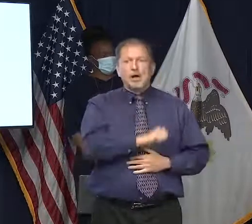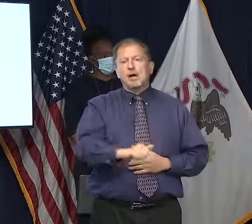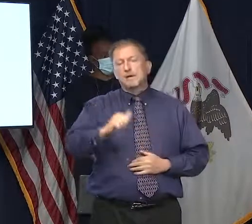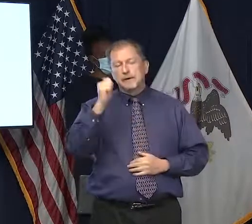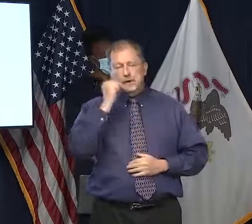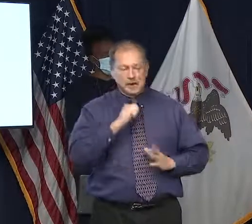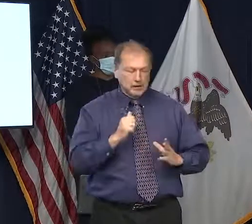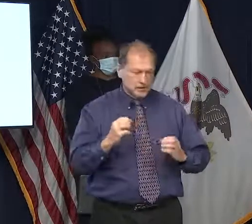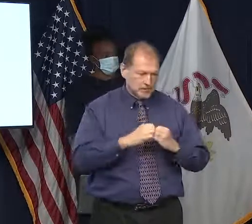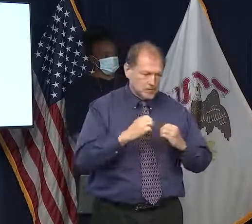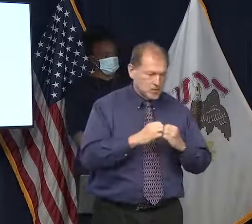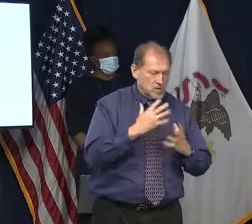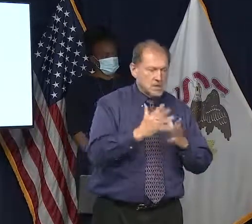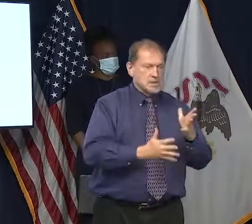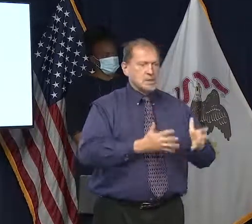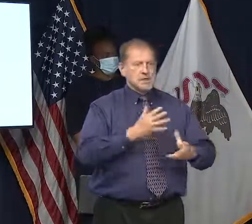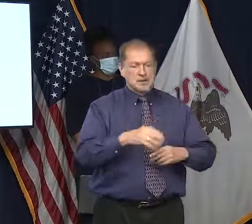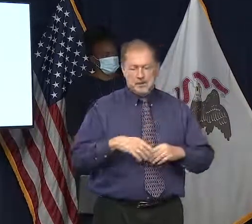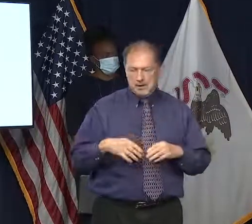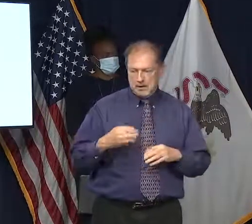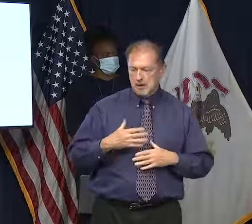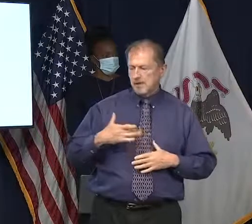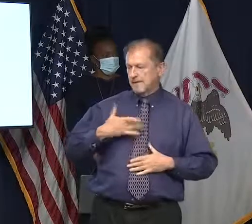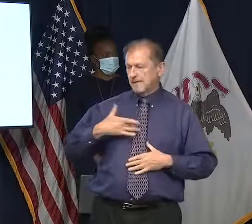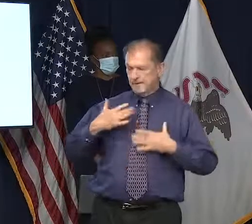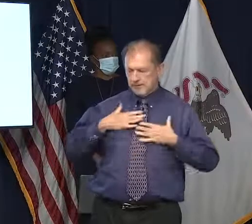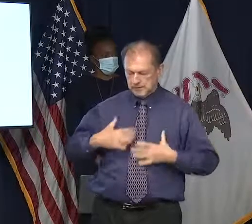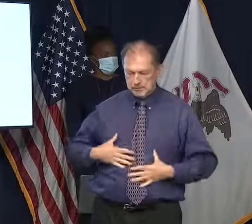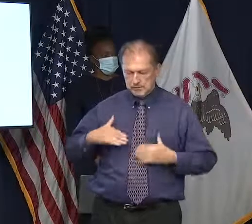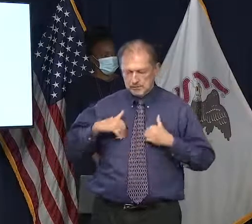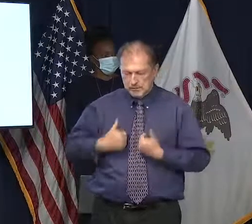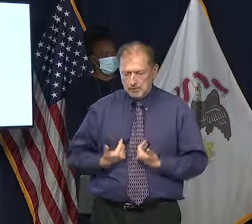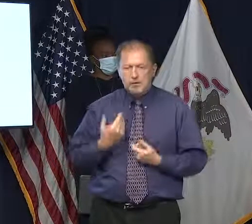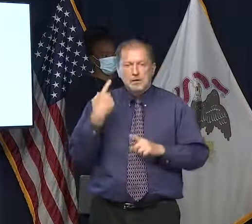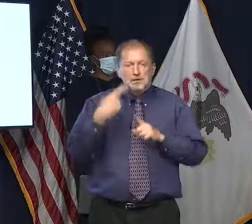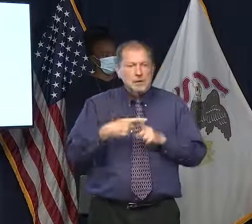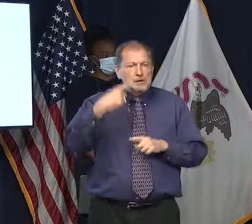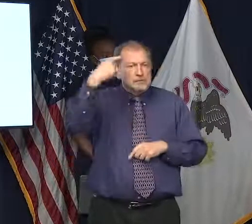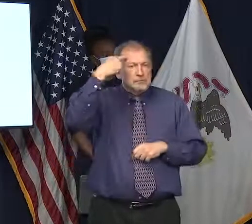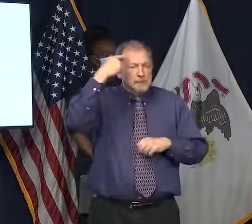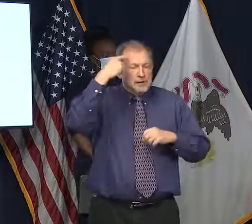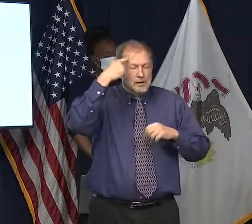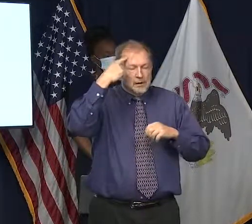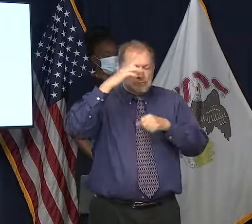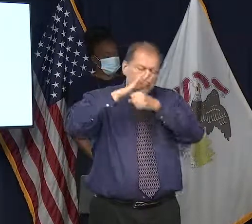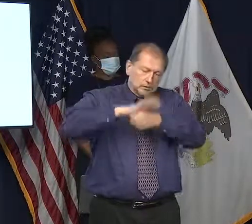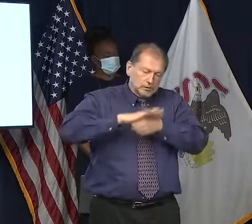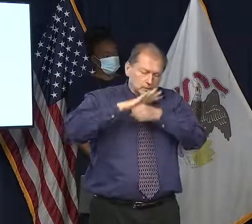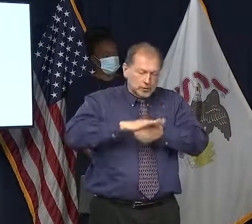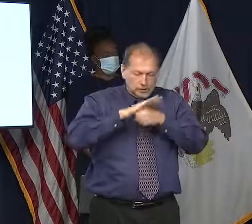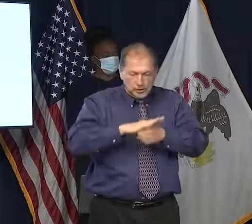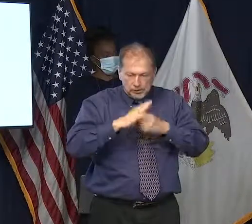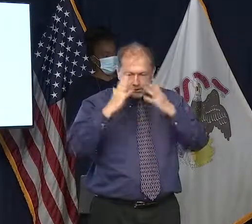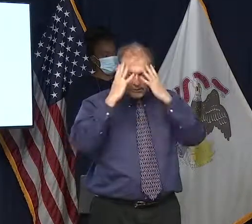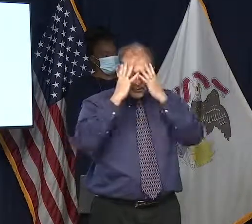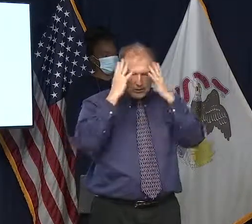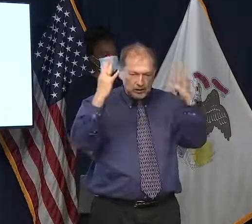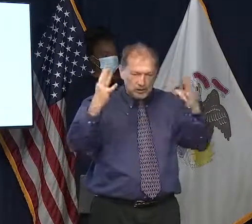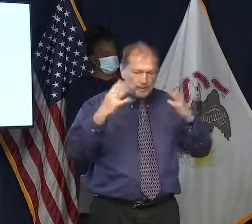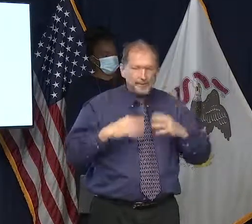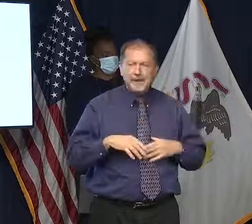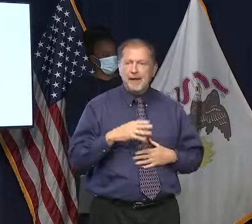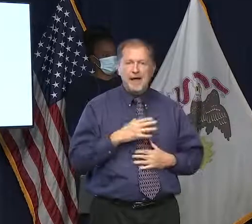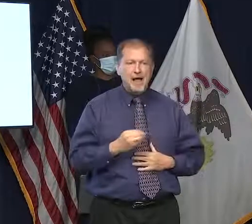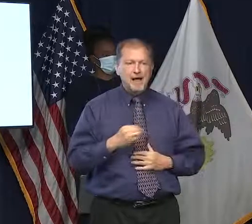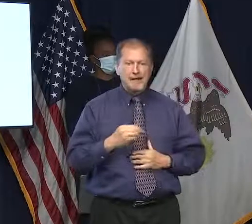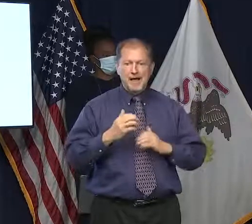physically taxing, it's mentally taxing, because it's unrelenting. And in many instances, there's very